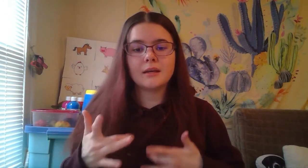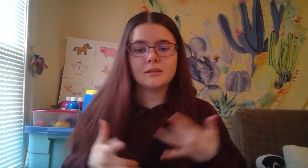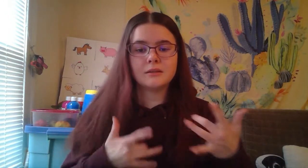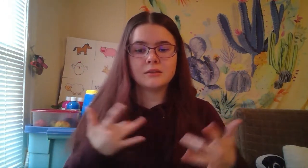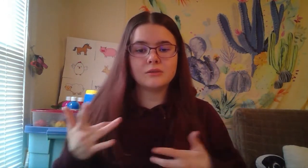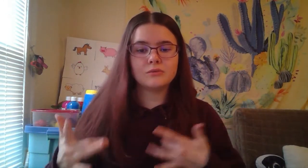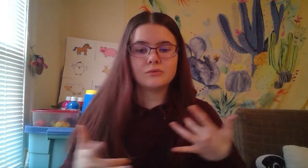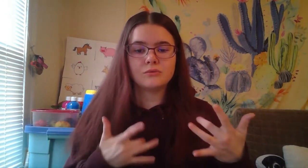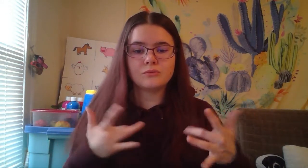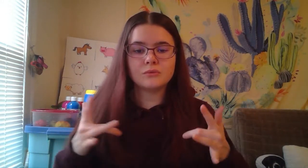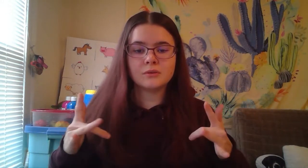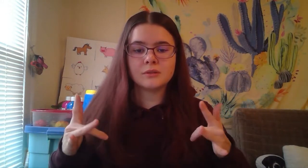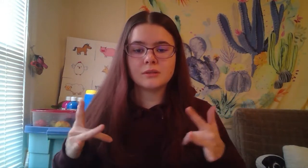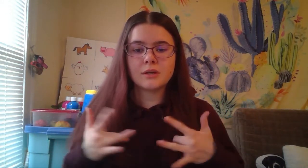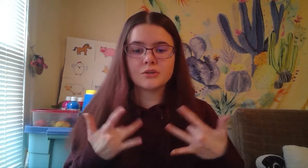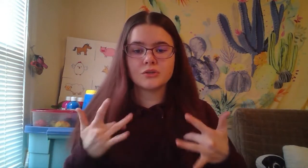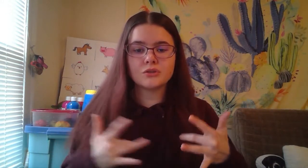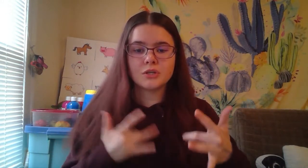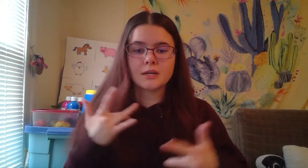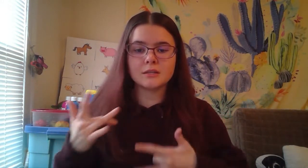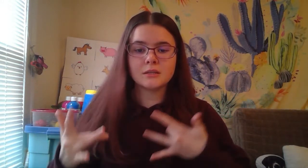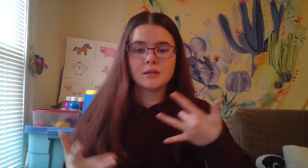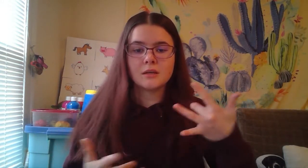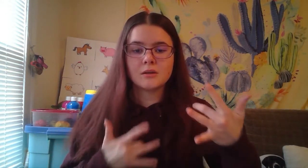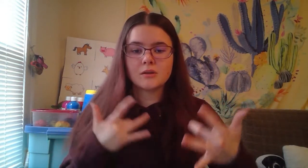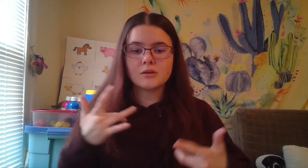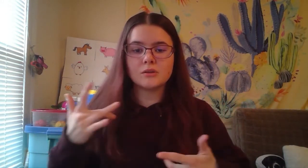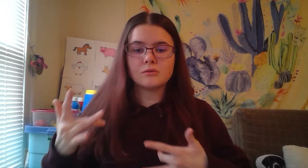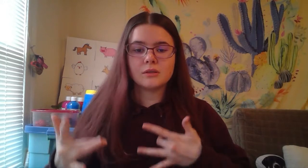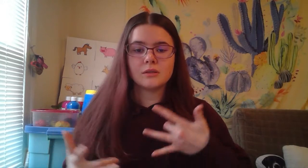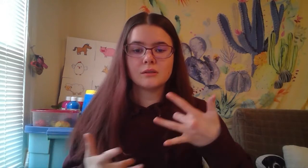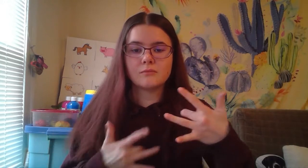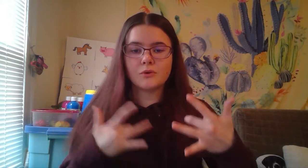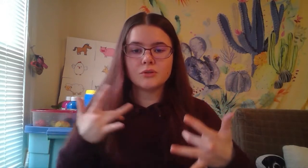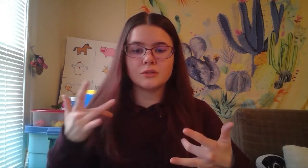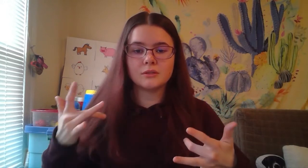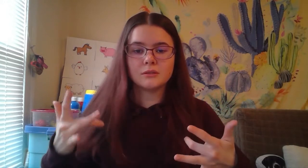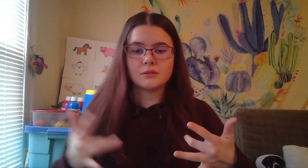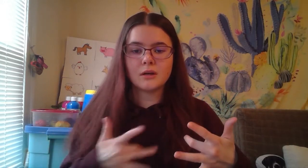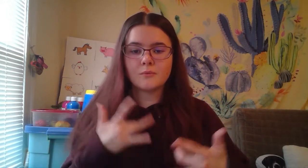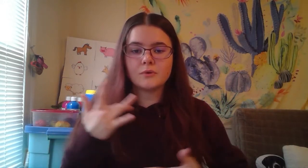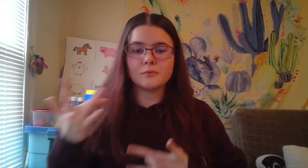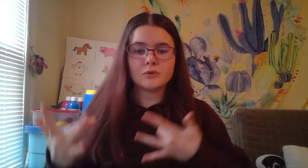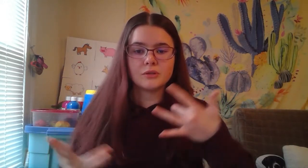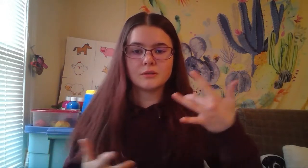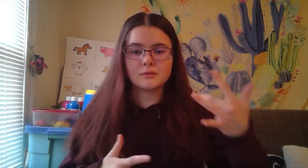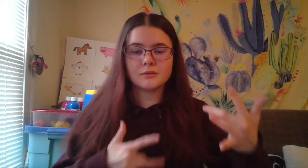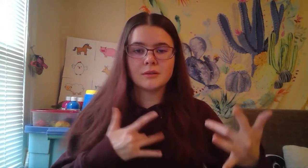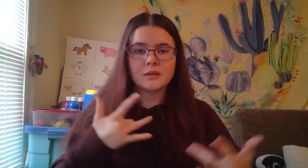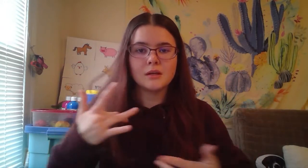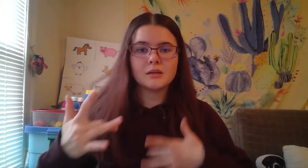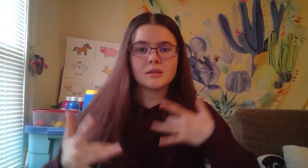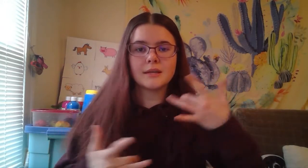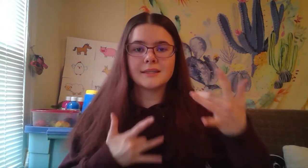and you touch your chest using the motion, upward motion,